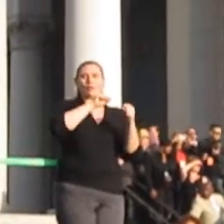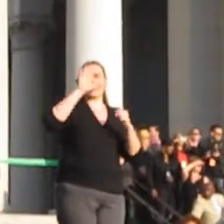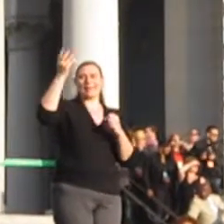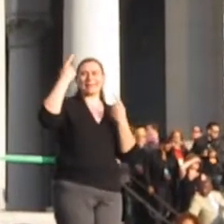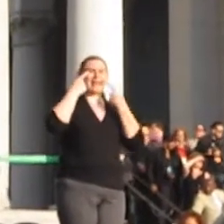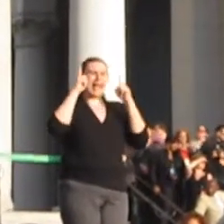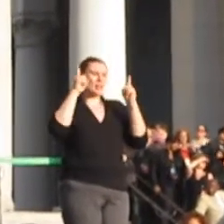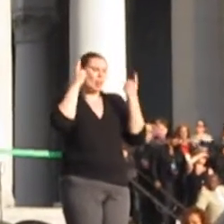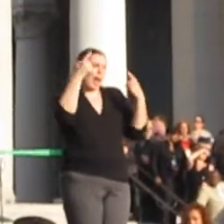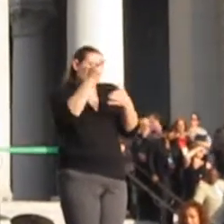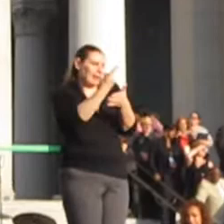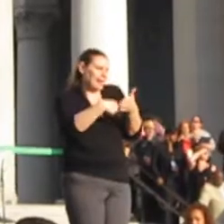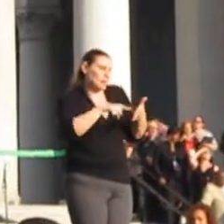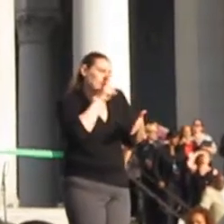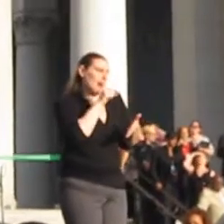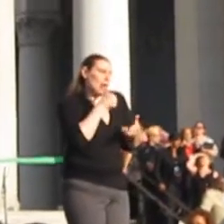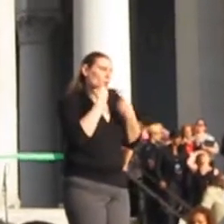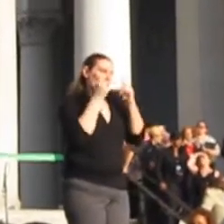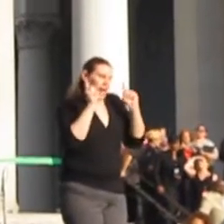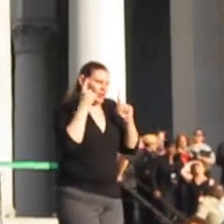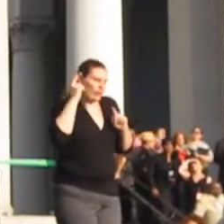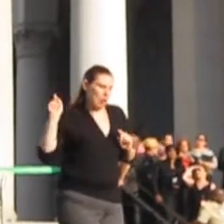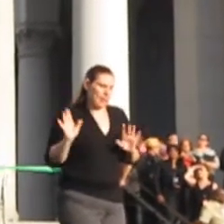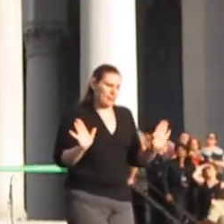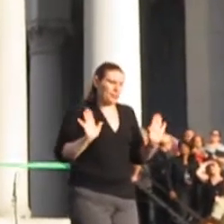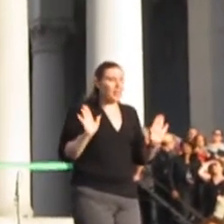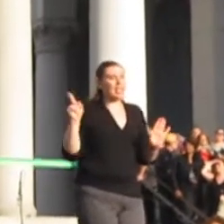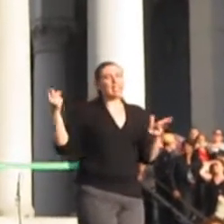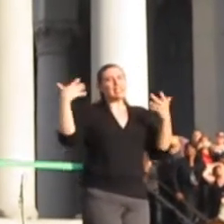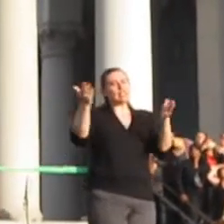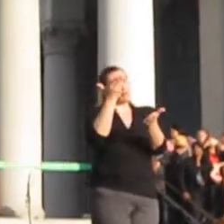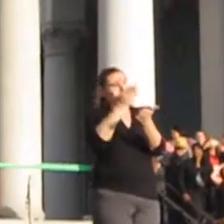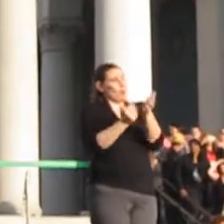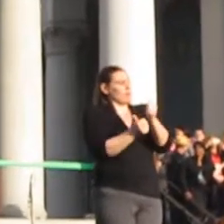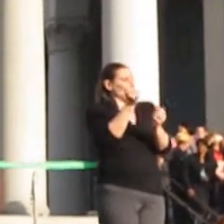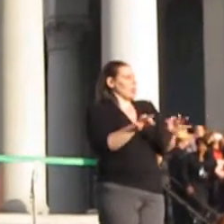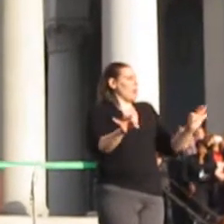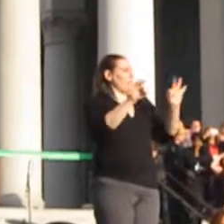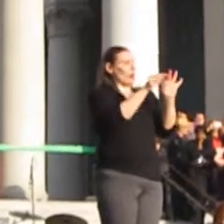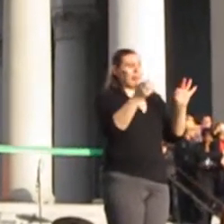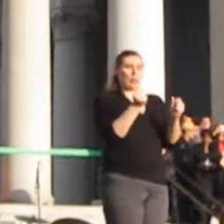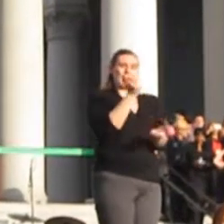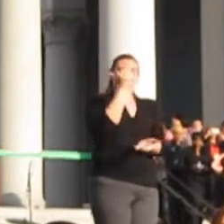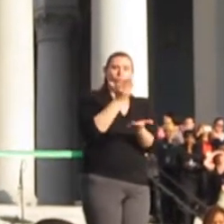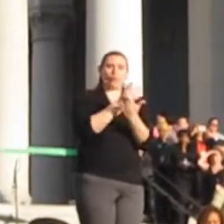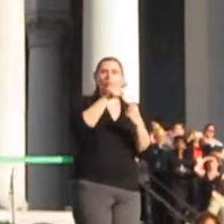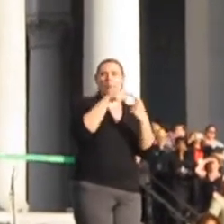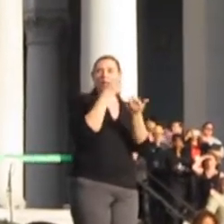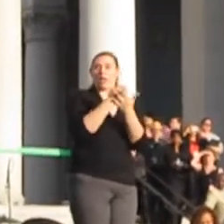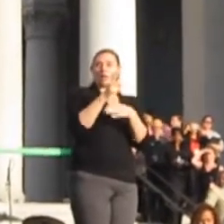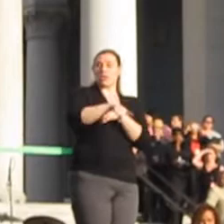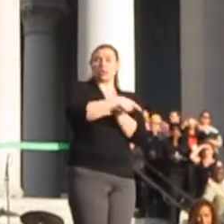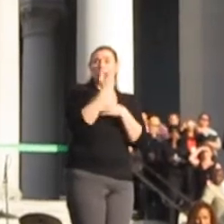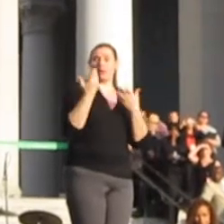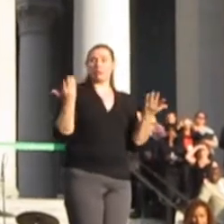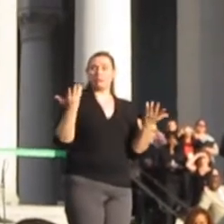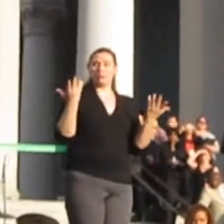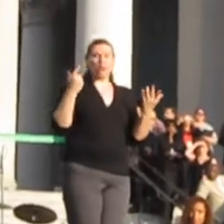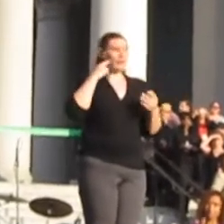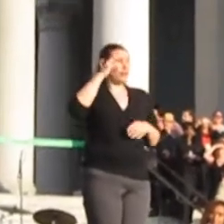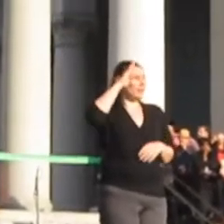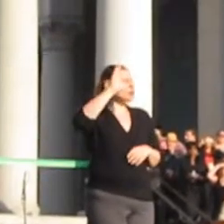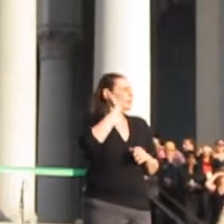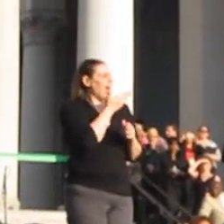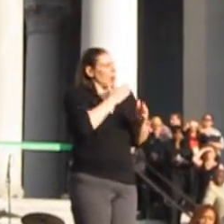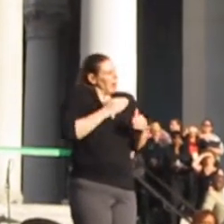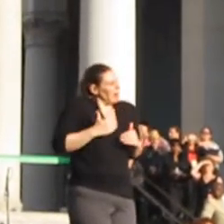like next week, but let me tell you this. He proved the most important thing we can prove about the economy today for the future of the